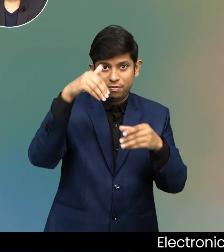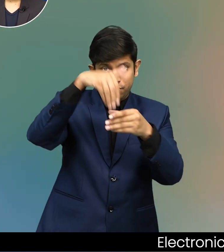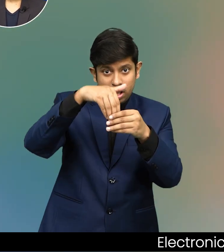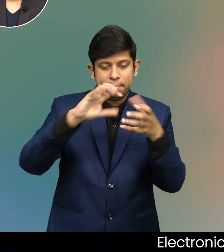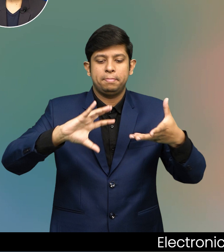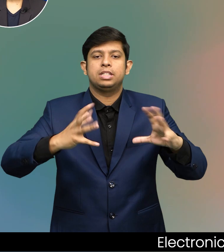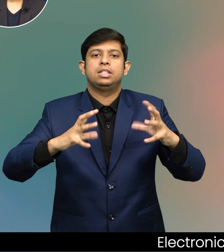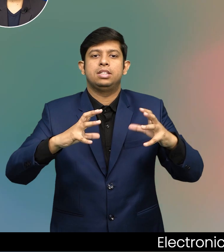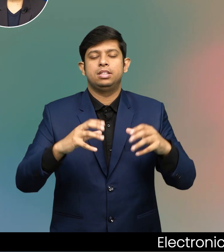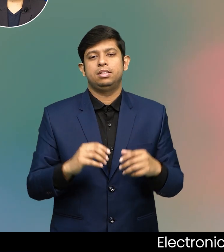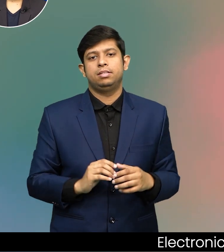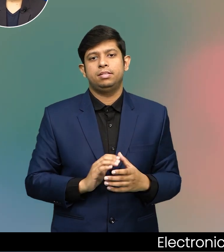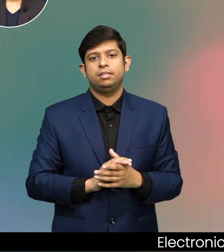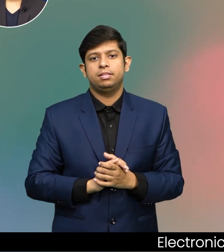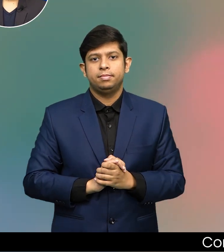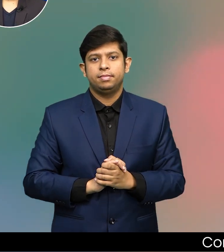Electronic voting machine.